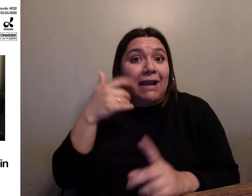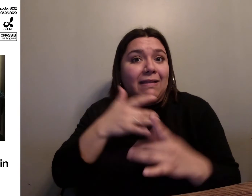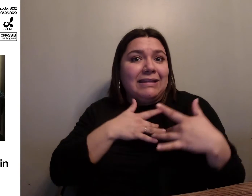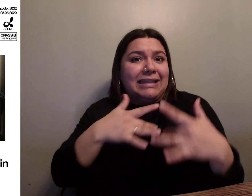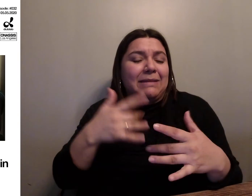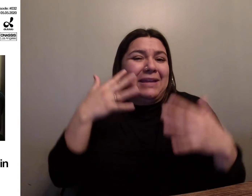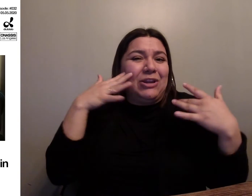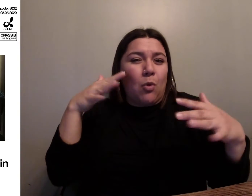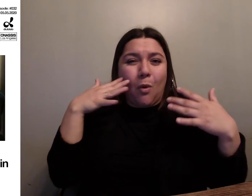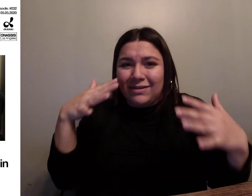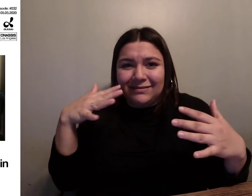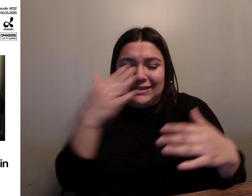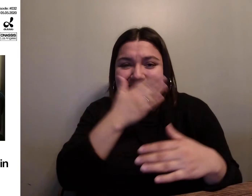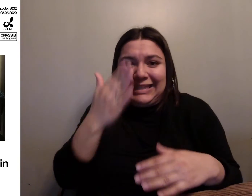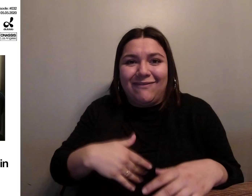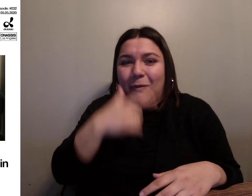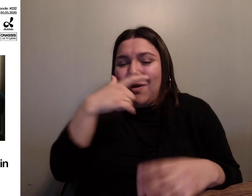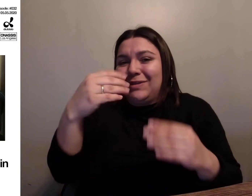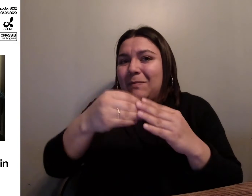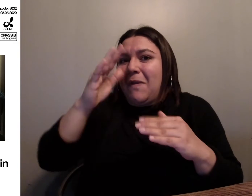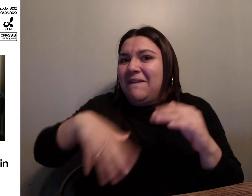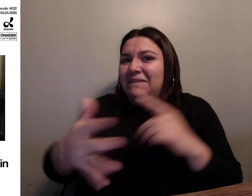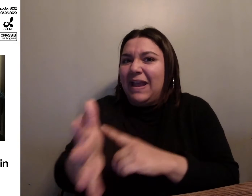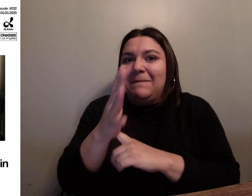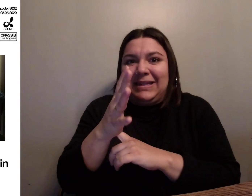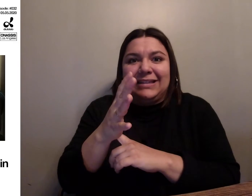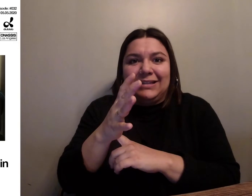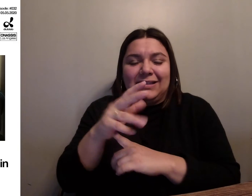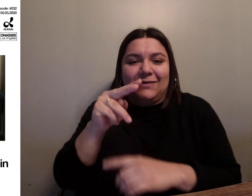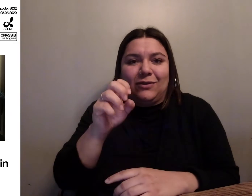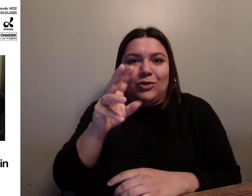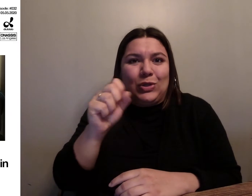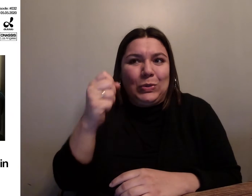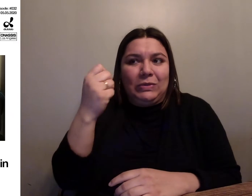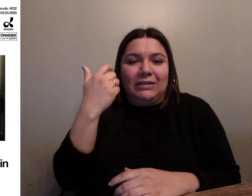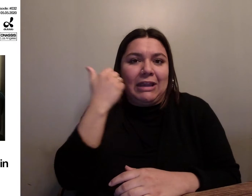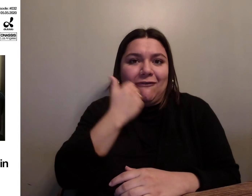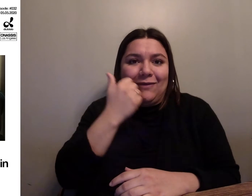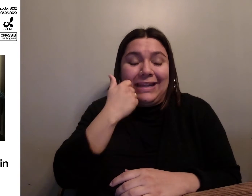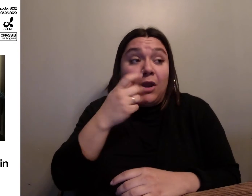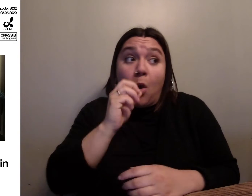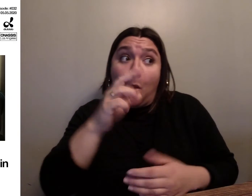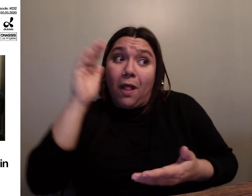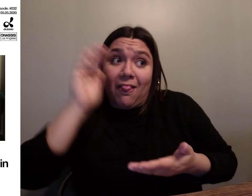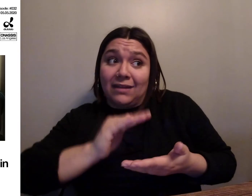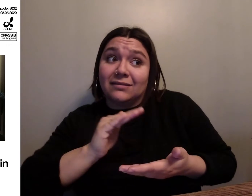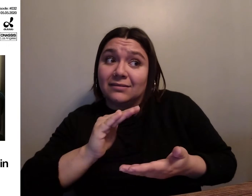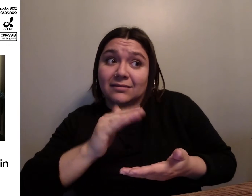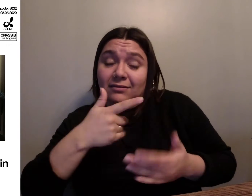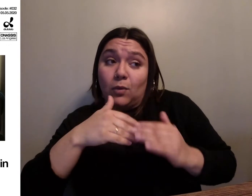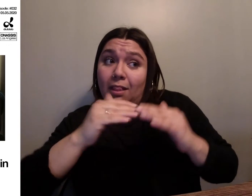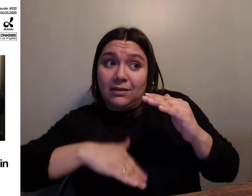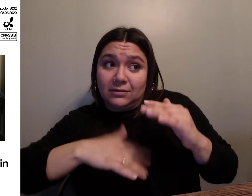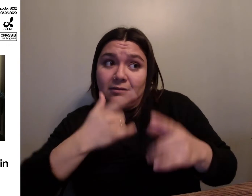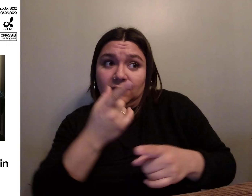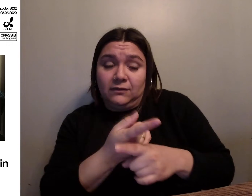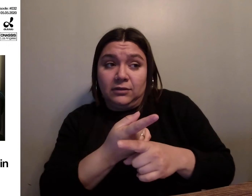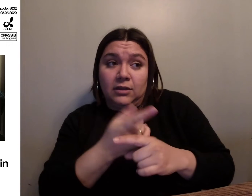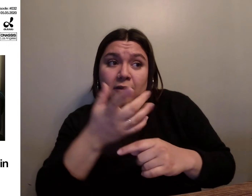he said, but it's what we do with that information that matters. In response, we need to ask ourselves a kind